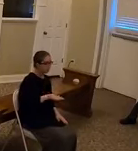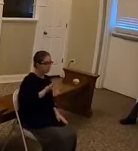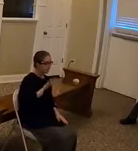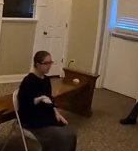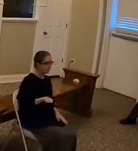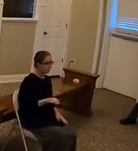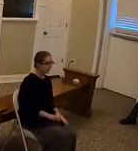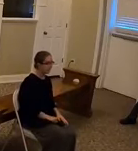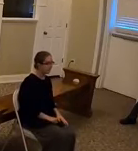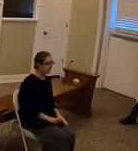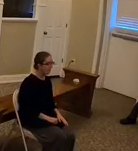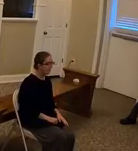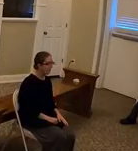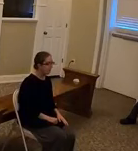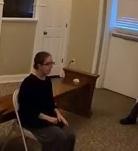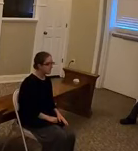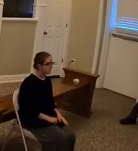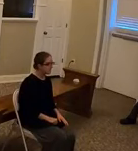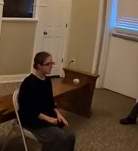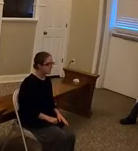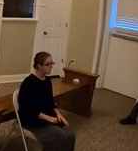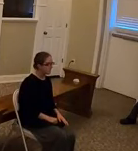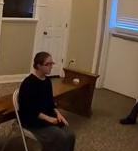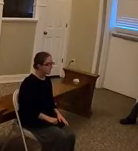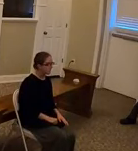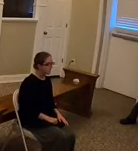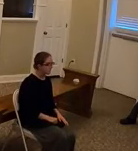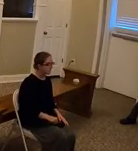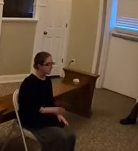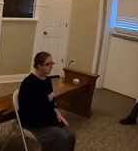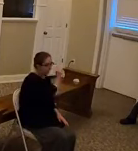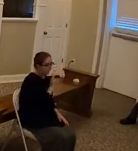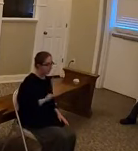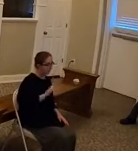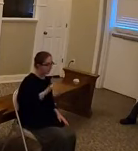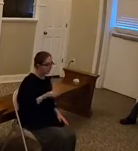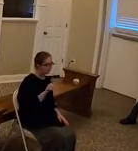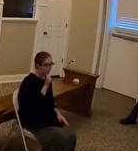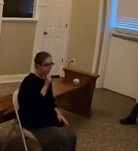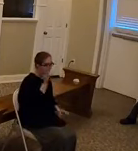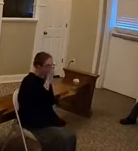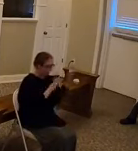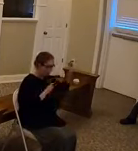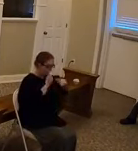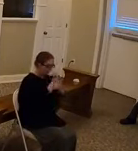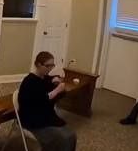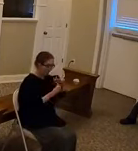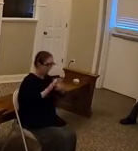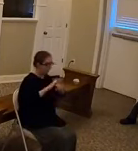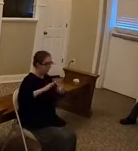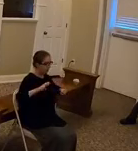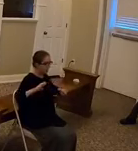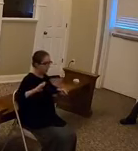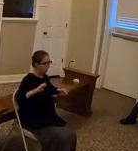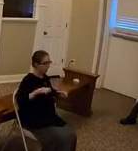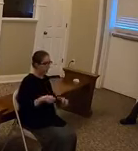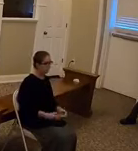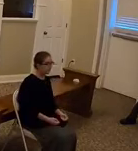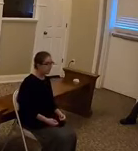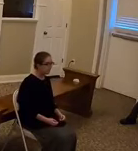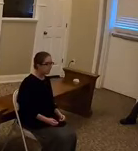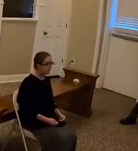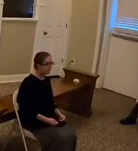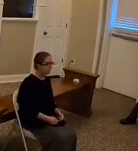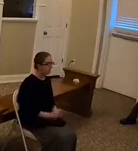sir. Come on. You know what? King's kids don't worry about the enemy. Yes, sir. Hallelujah.